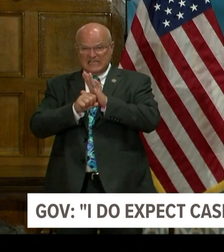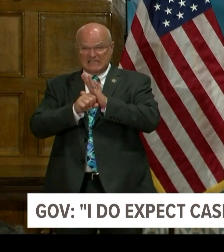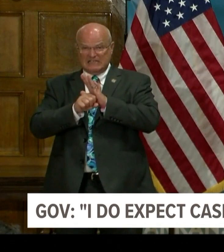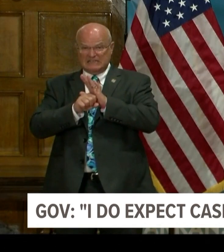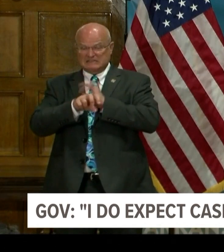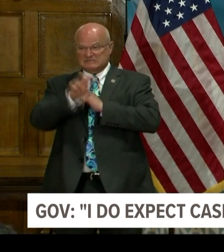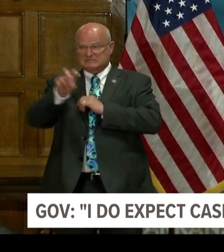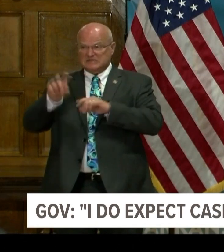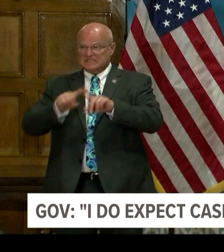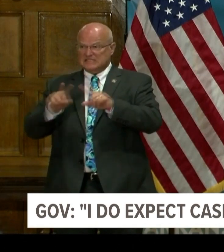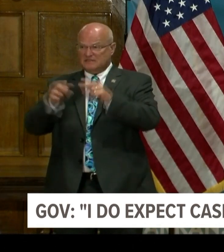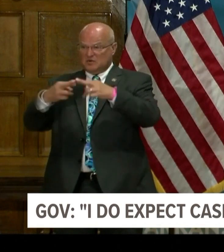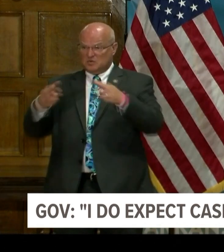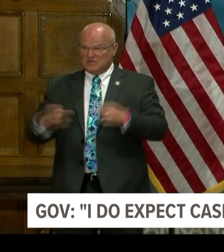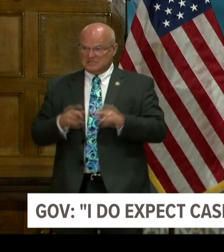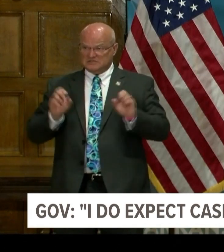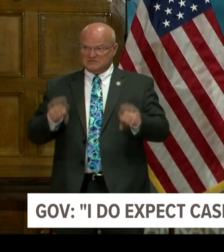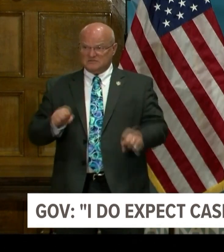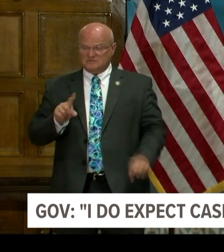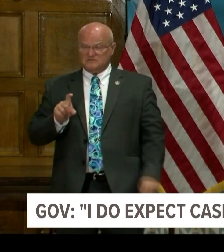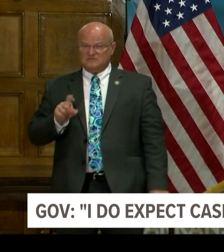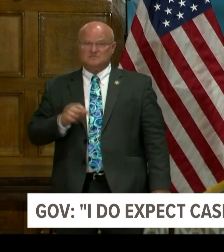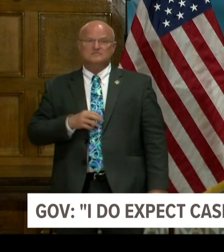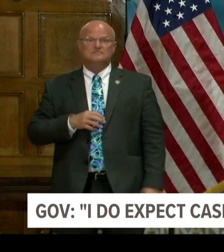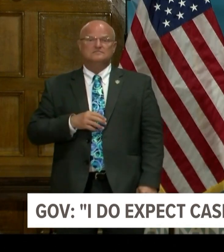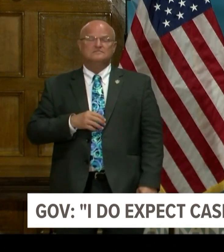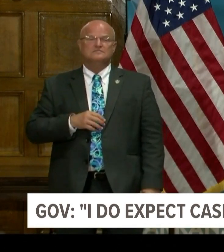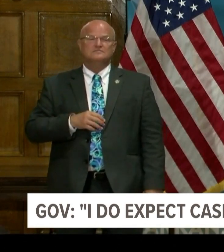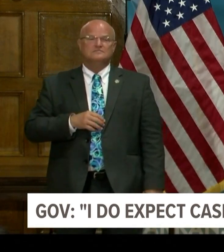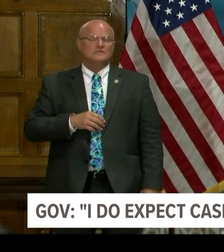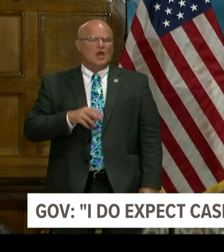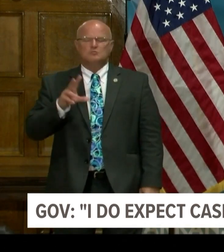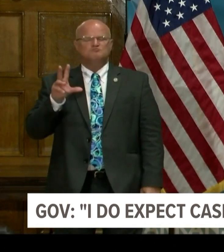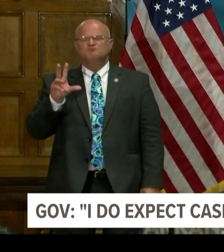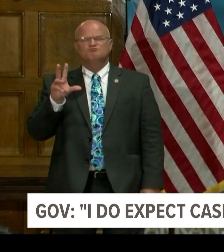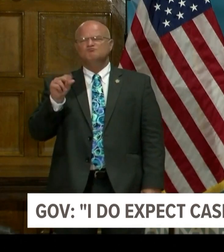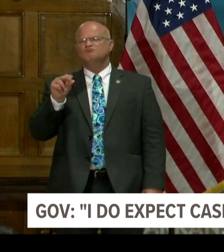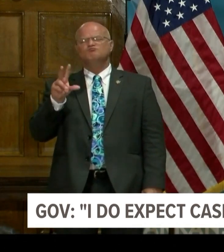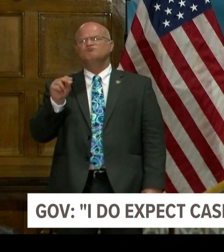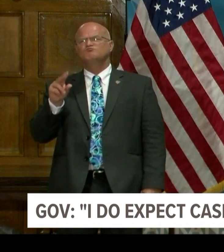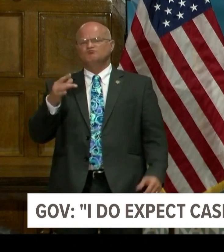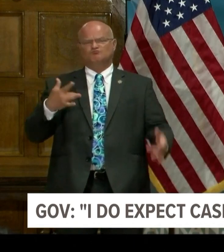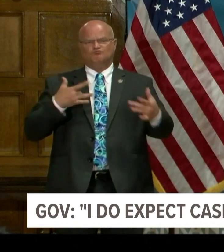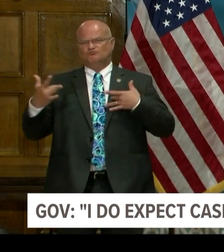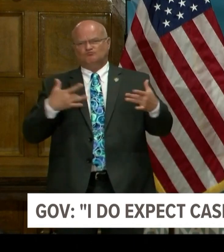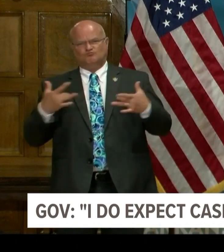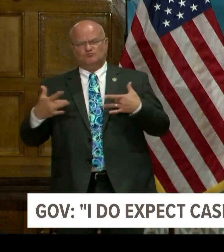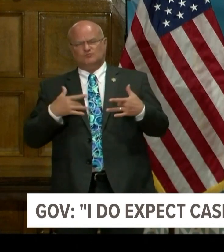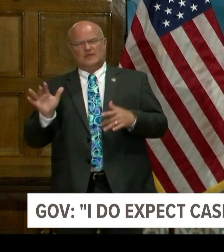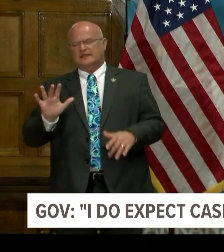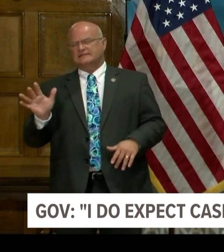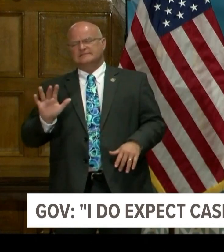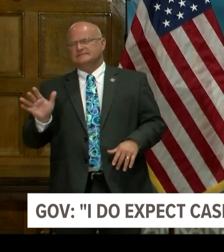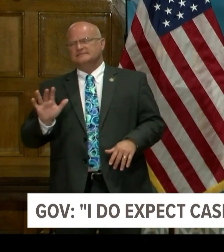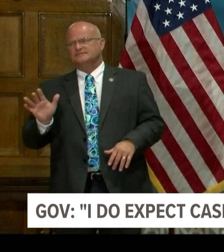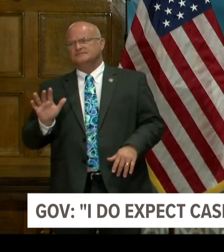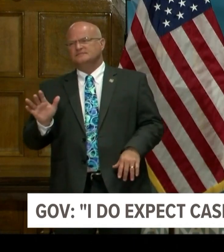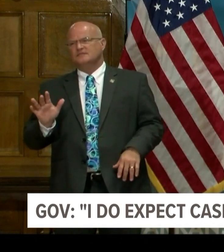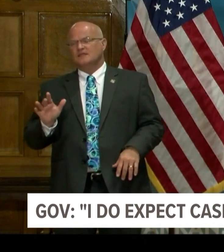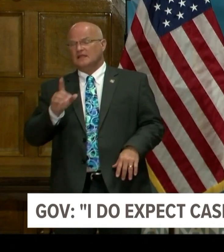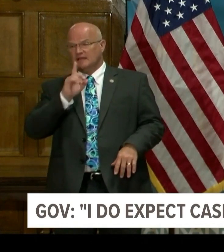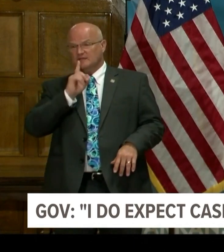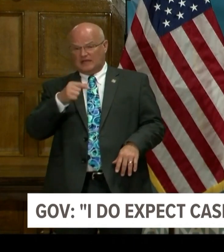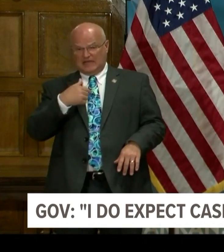state to different regions? No, I don't think they should worry about it at all.